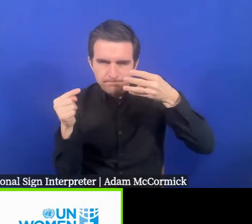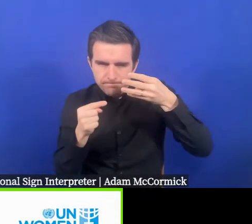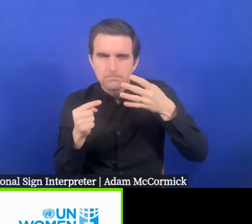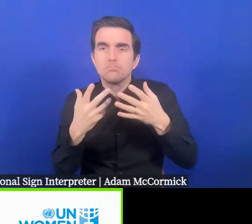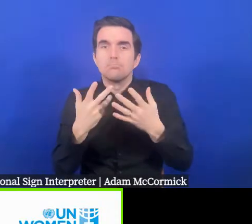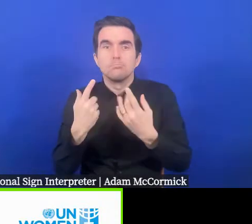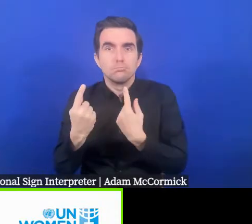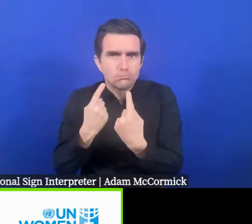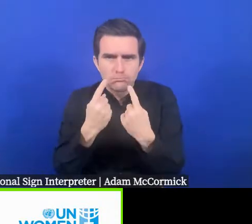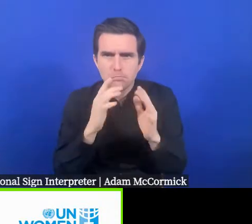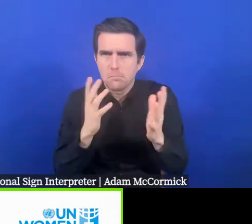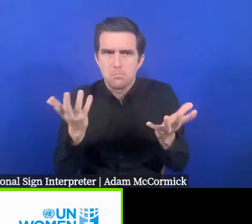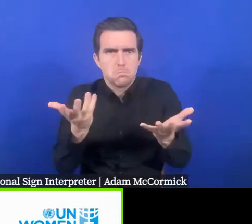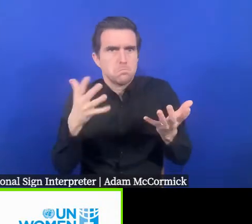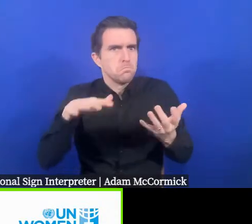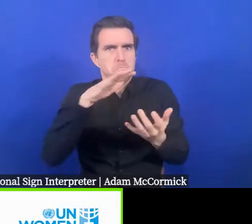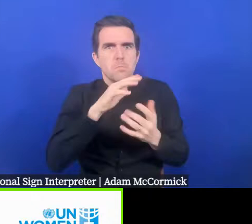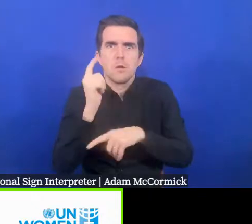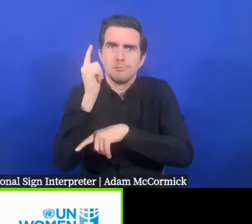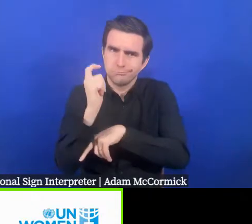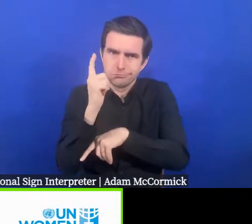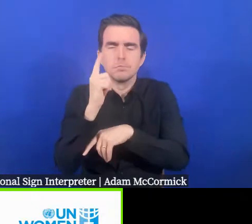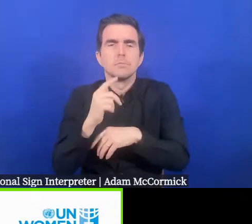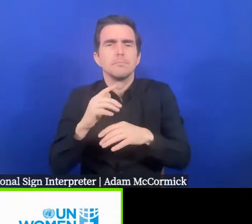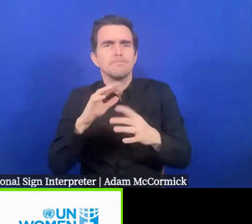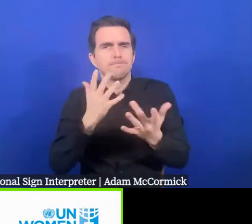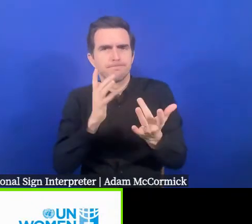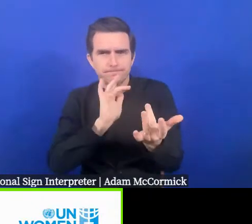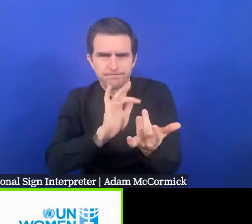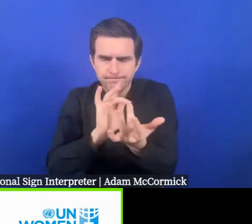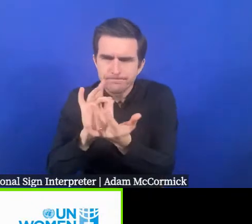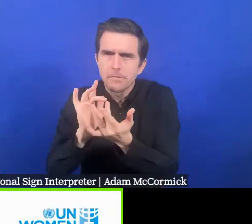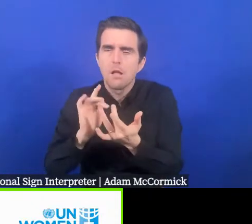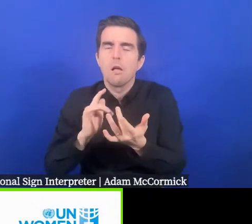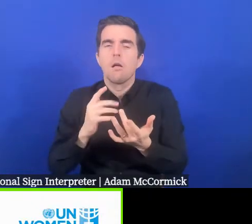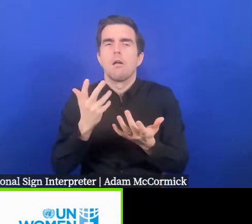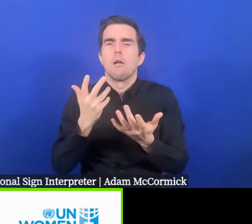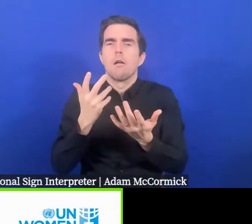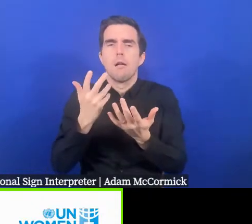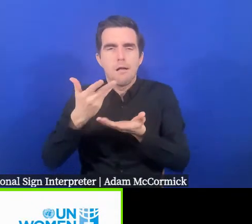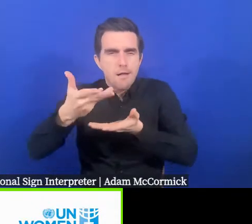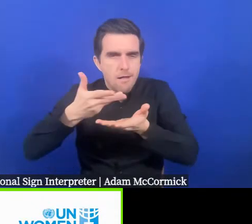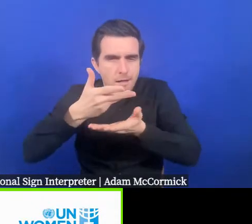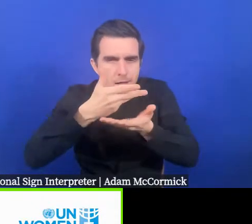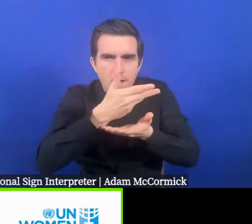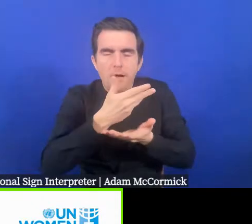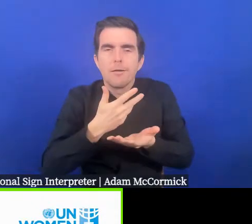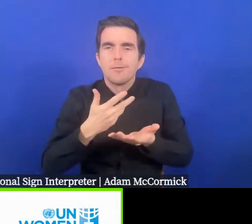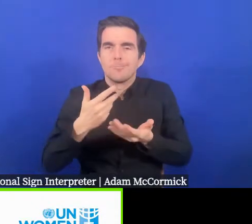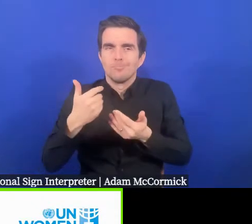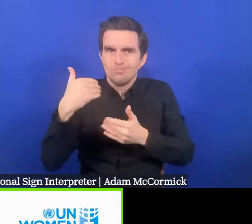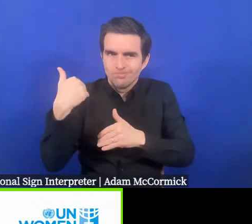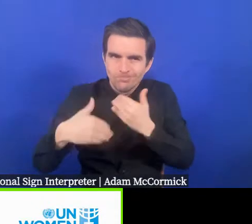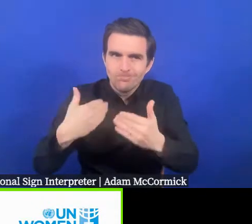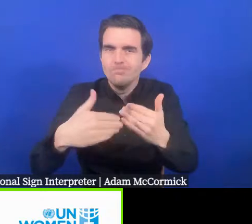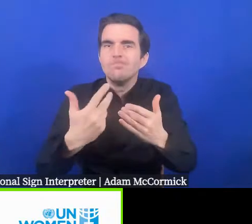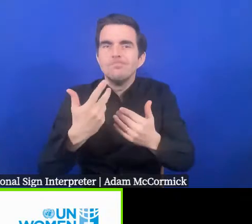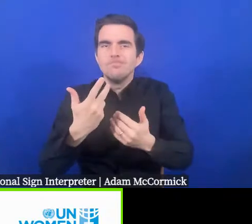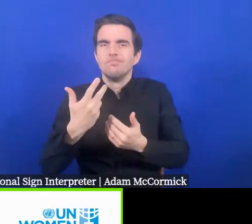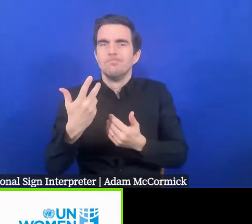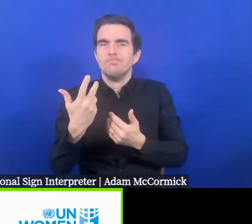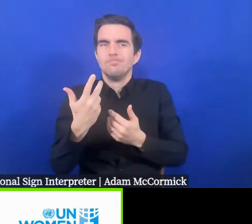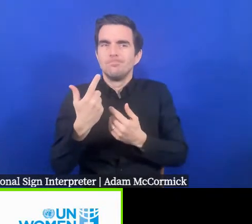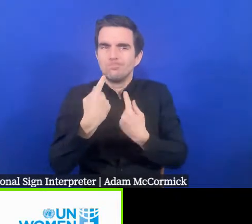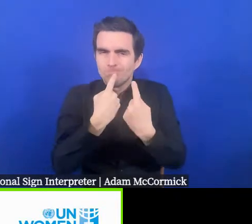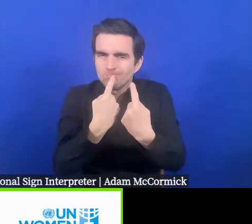have. Also, your point about resources, yes, we need good people and we need some funding, but we don't have to wait until